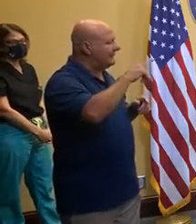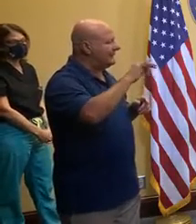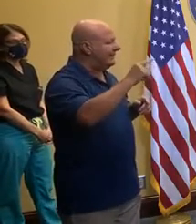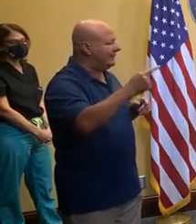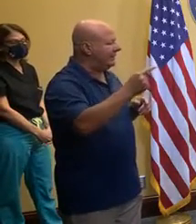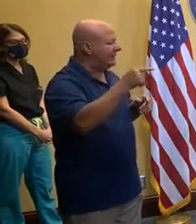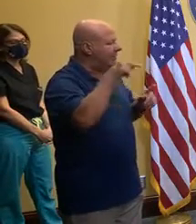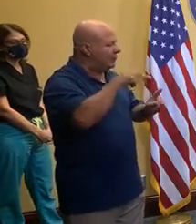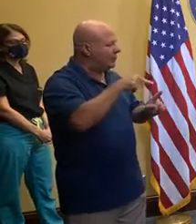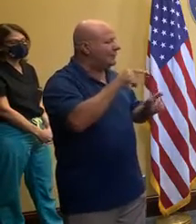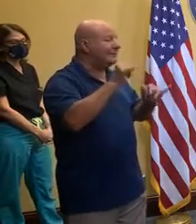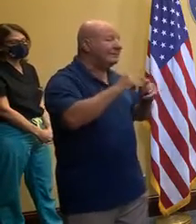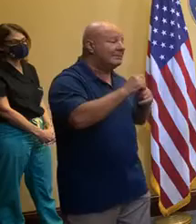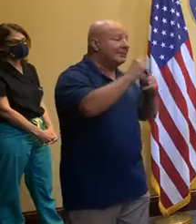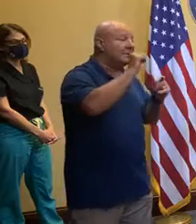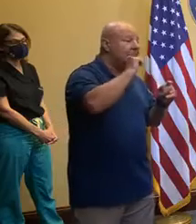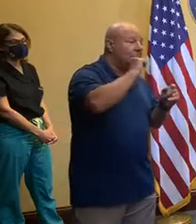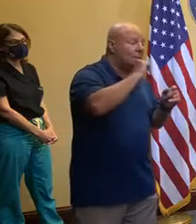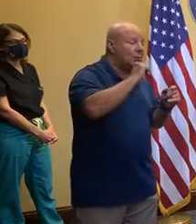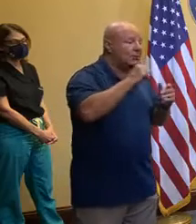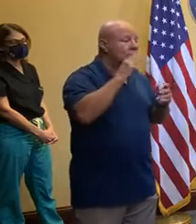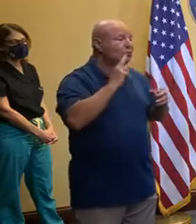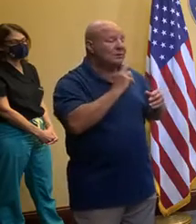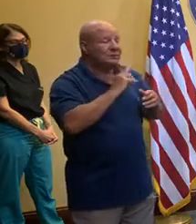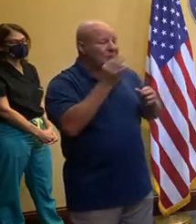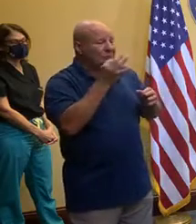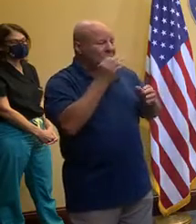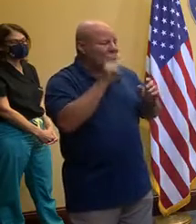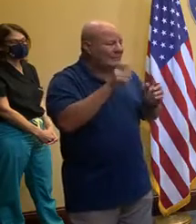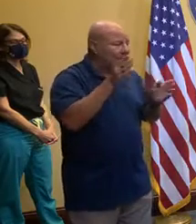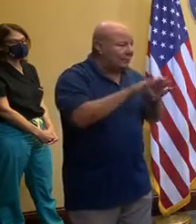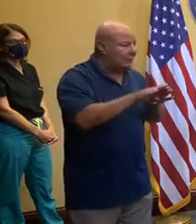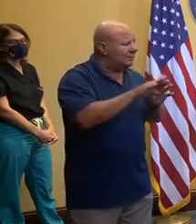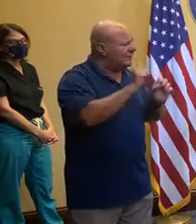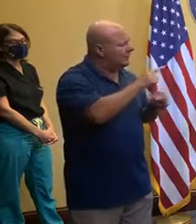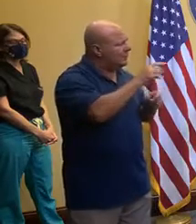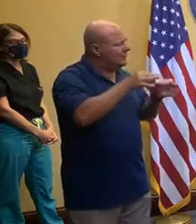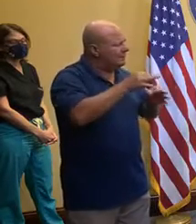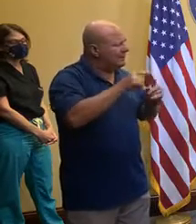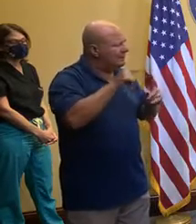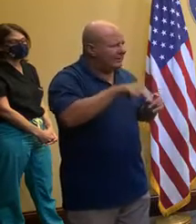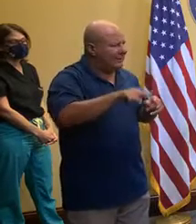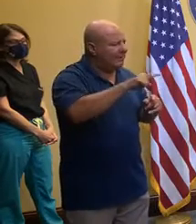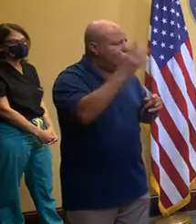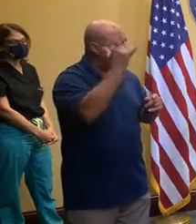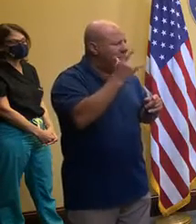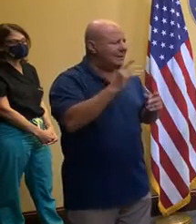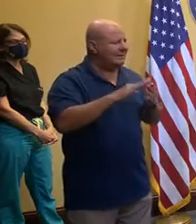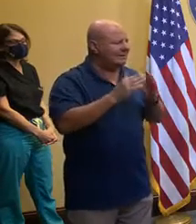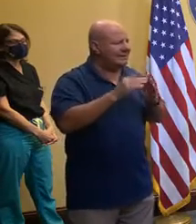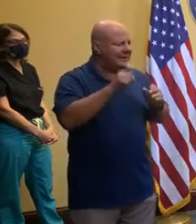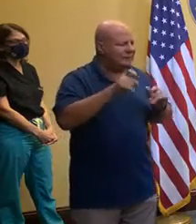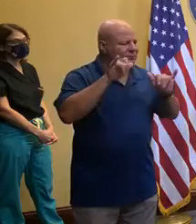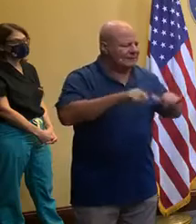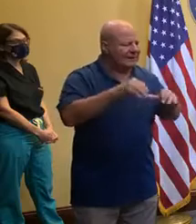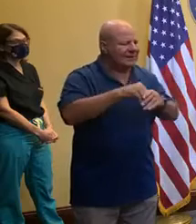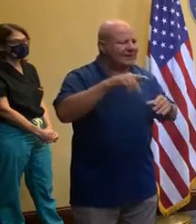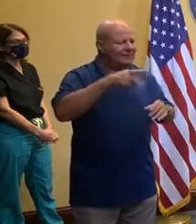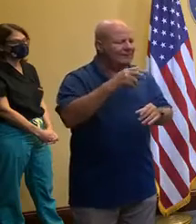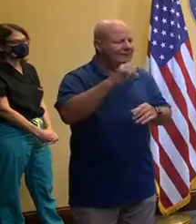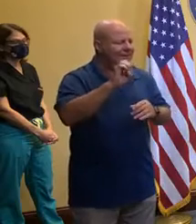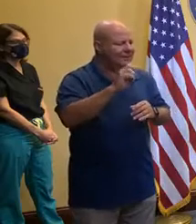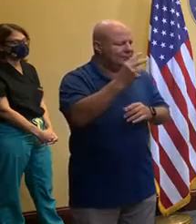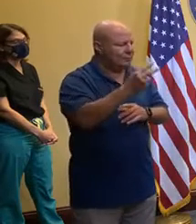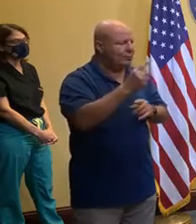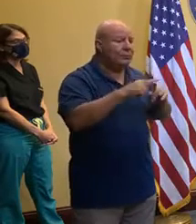restaurants. Can you clearly explain to them the rationale of why the city of New Orleans needs to stay in phase 2 at this point while the state